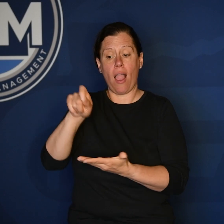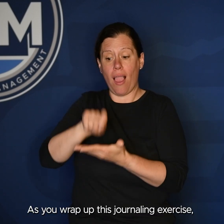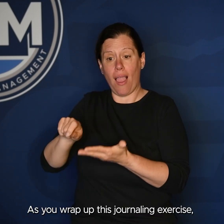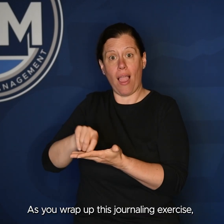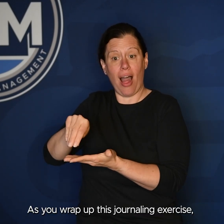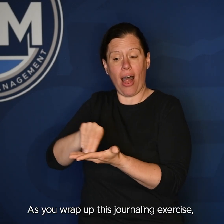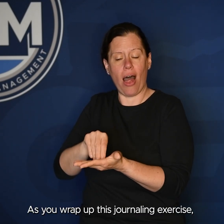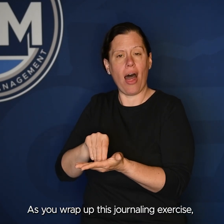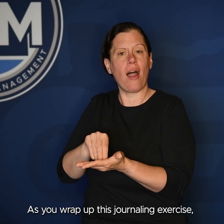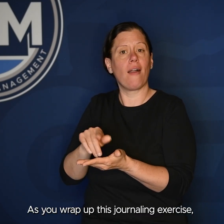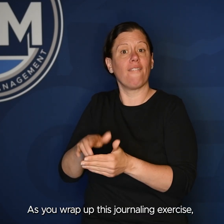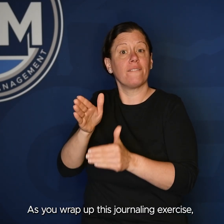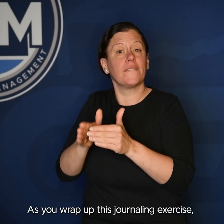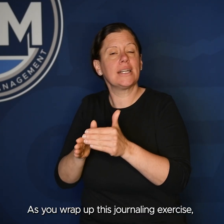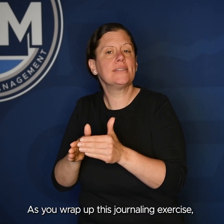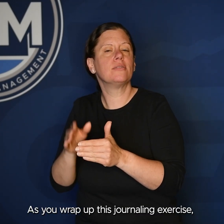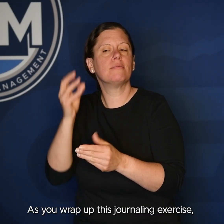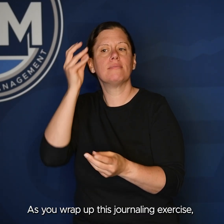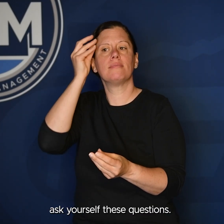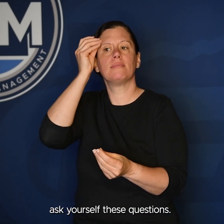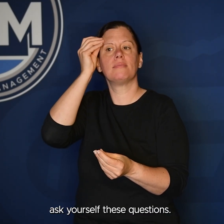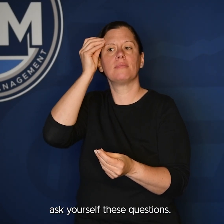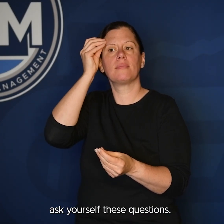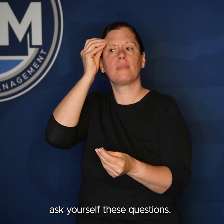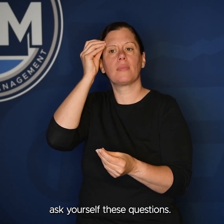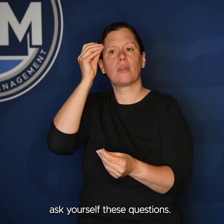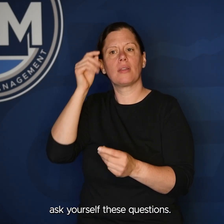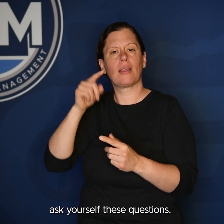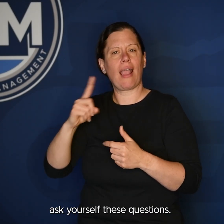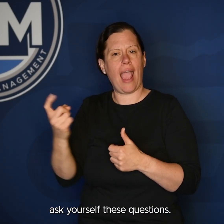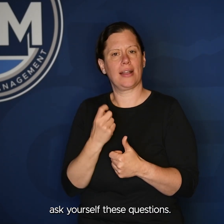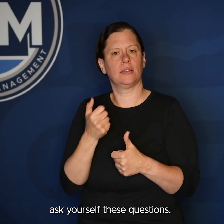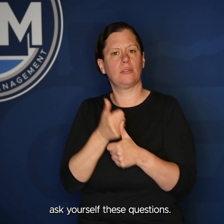As you wrap up this journaling exercise, ask yourself these questions.